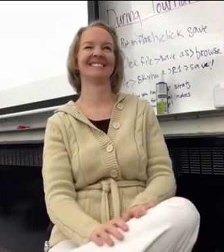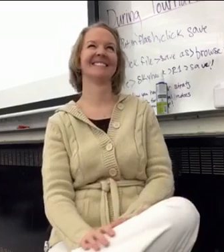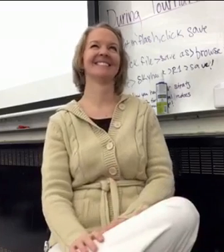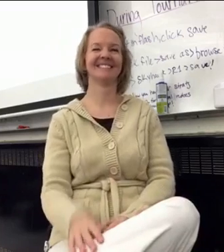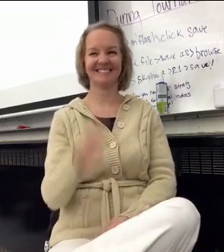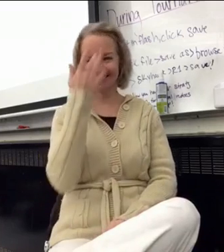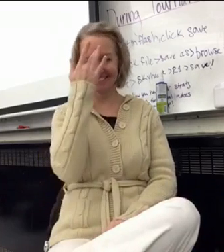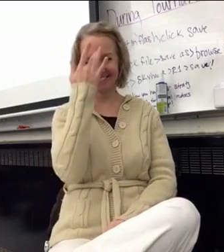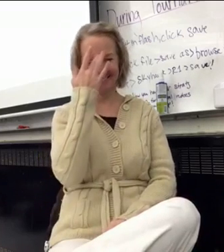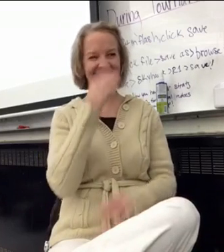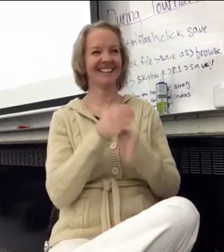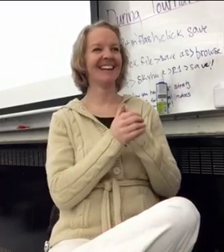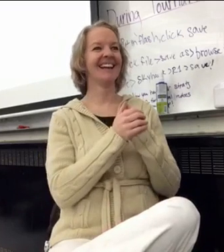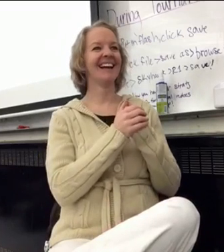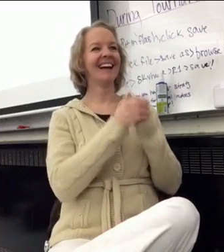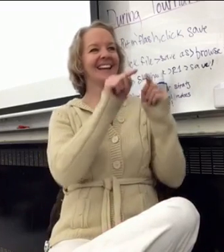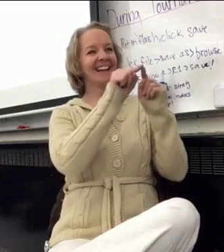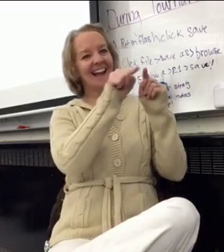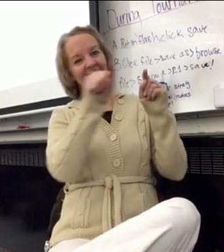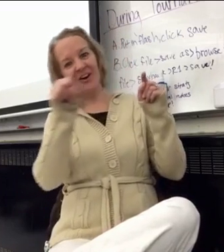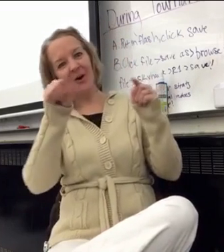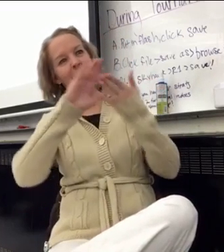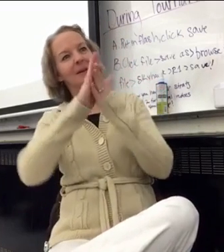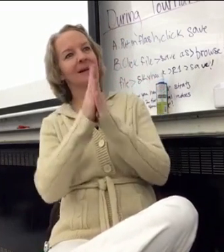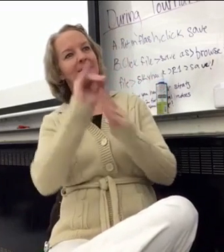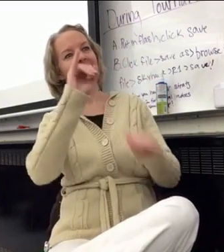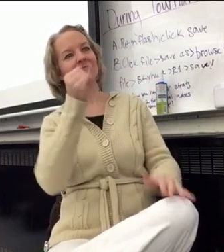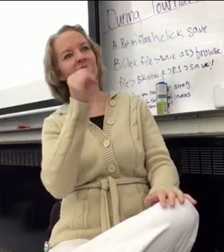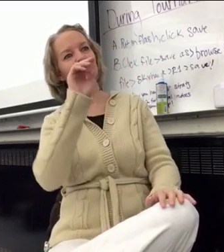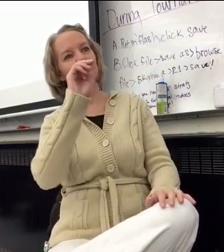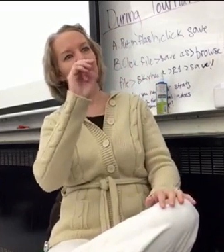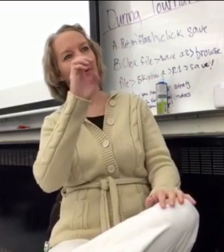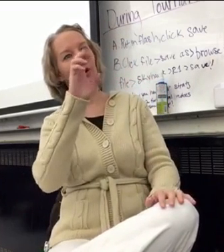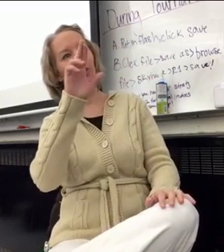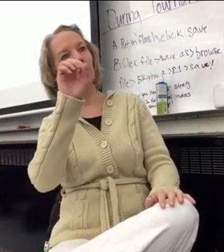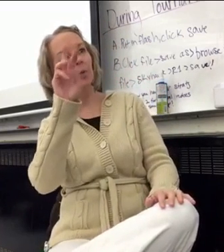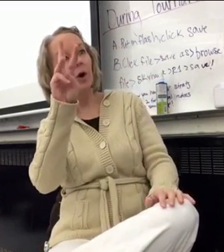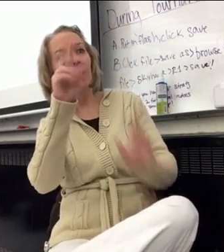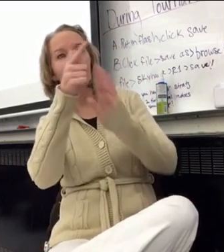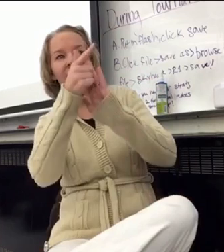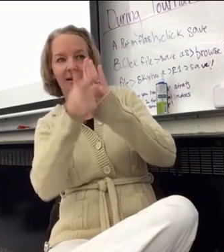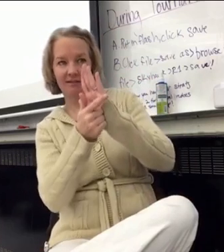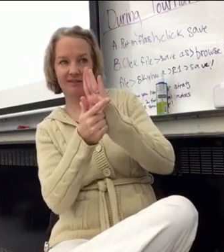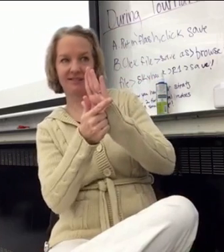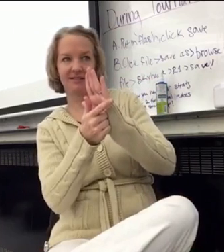and then do like an arrow, becomes Jim Crow laws.